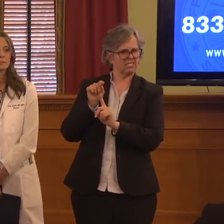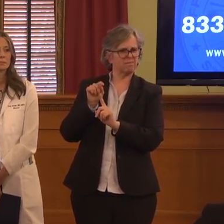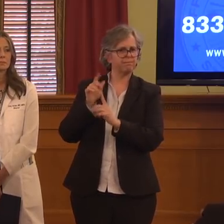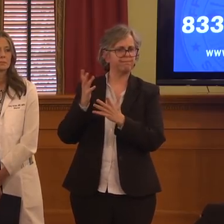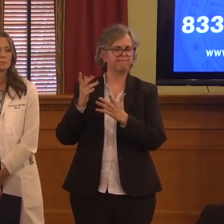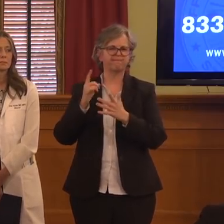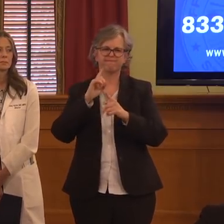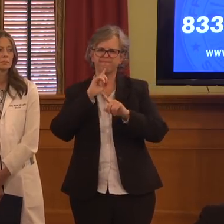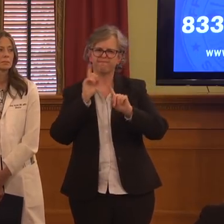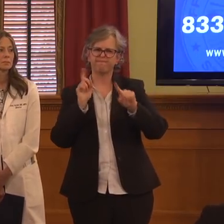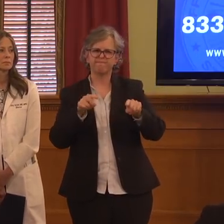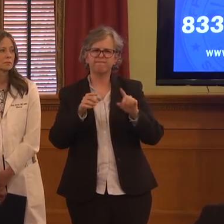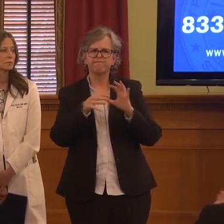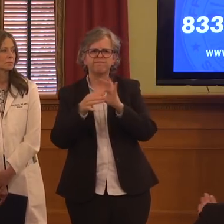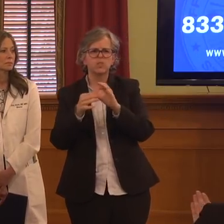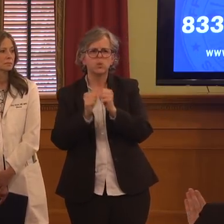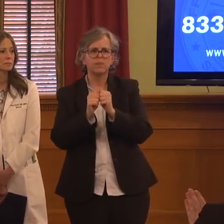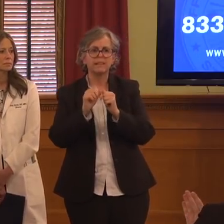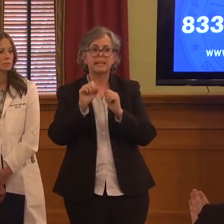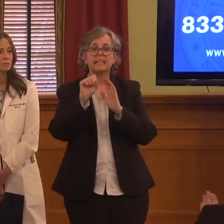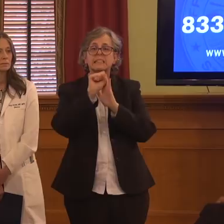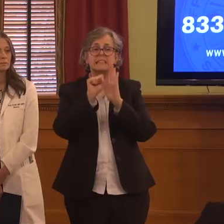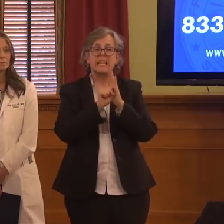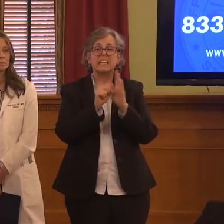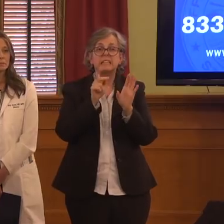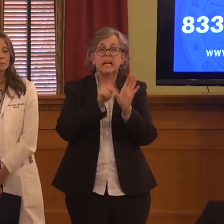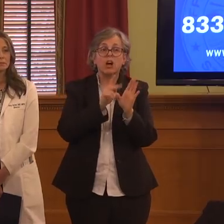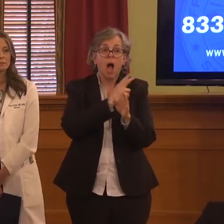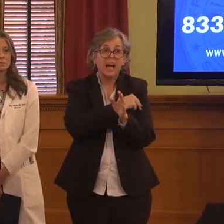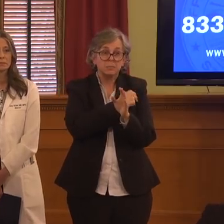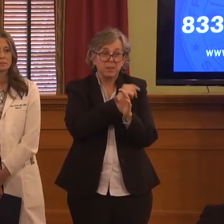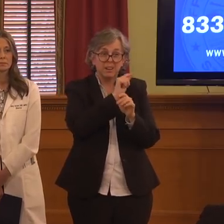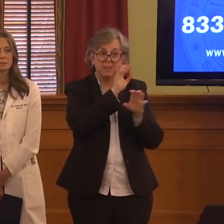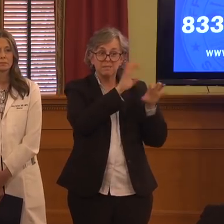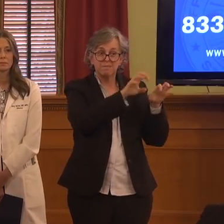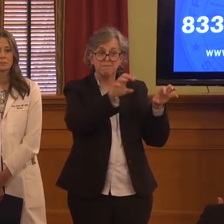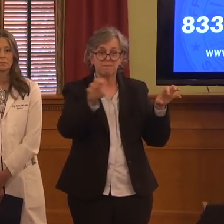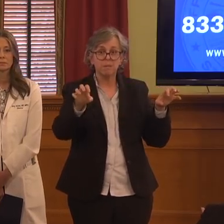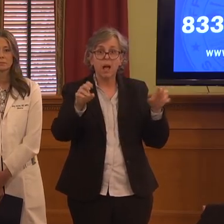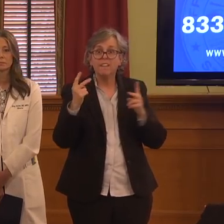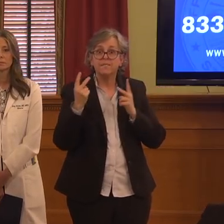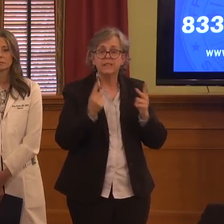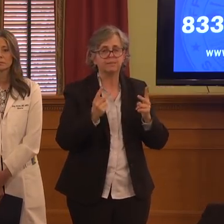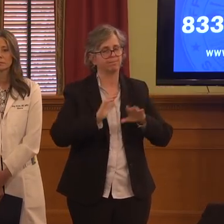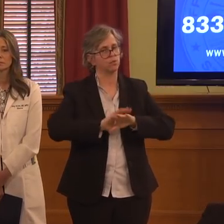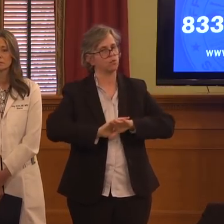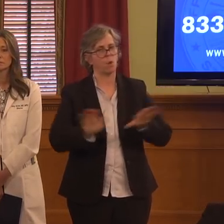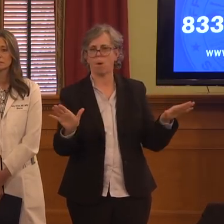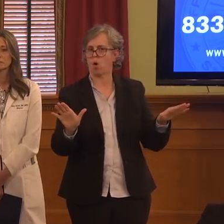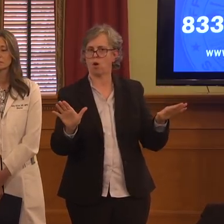psychiatric hospitals, that there be no longer any visitation. No visitors.